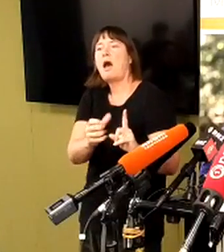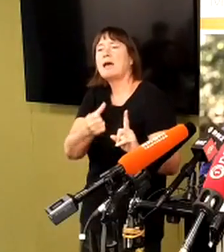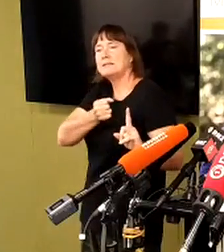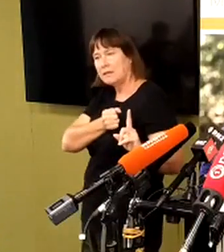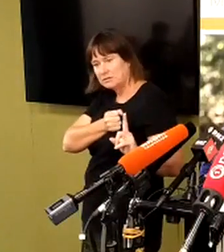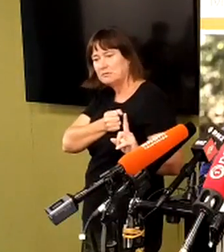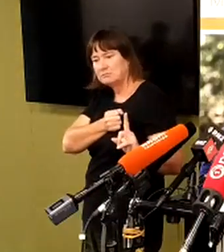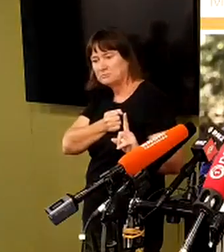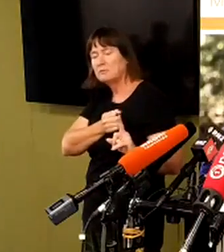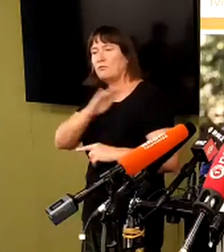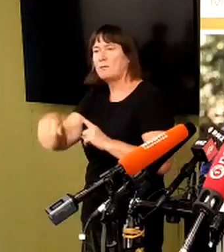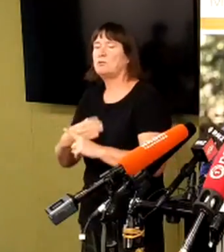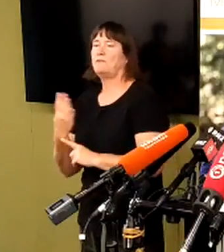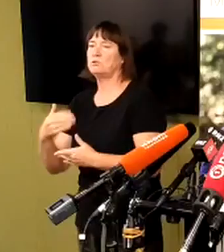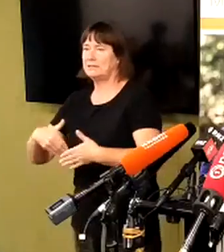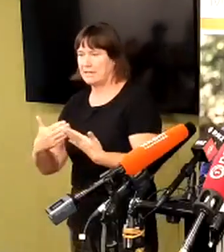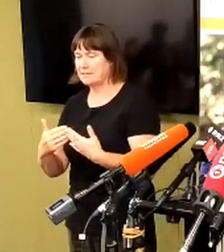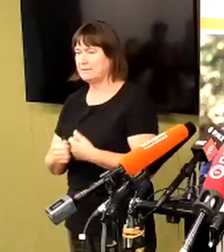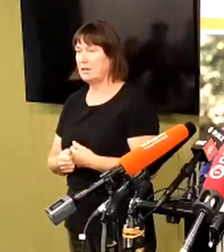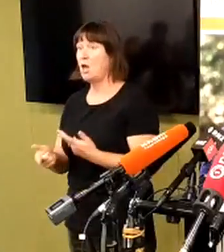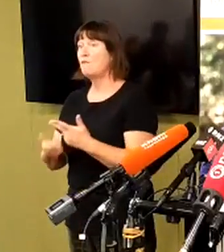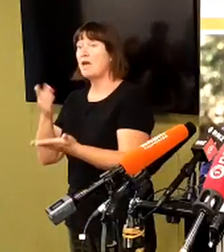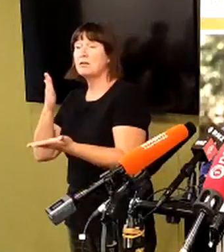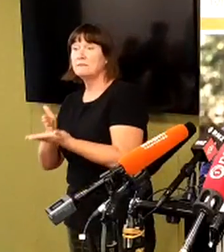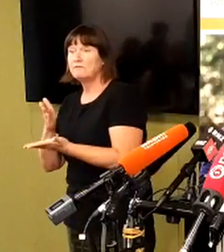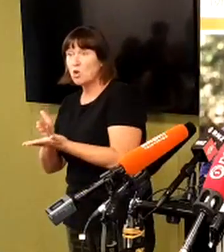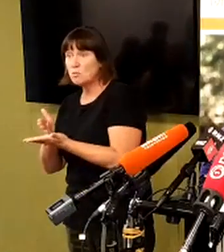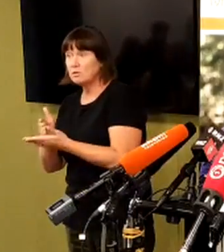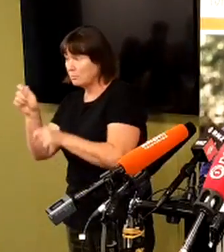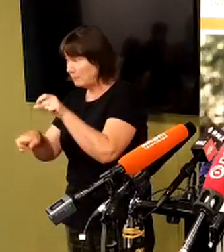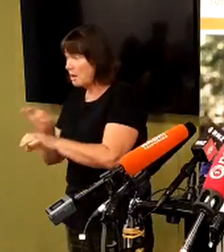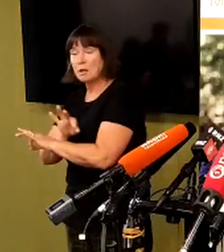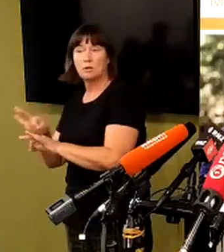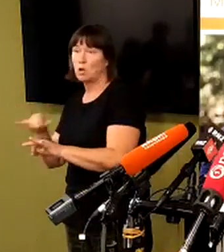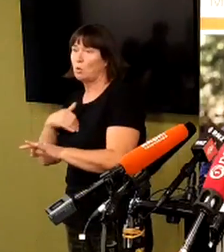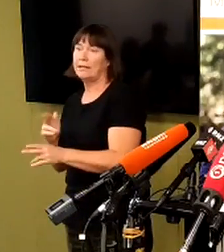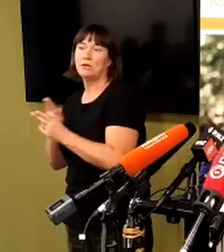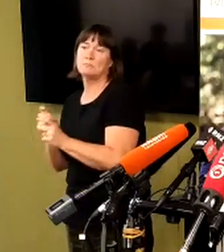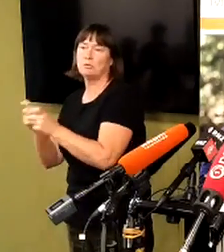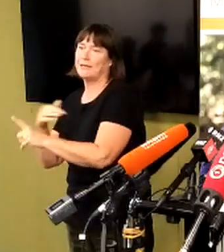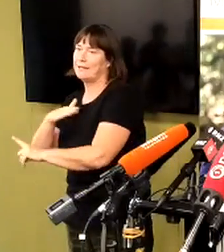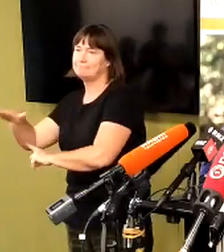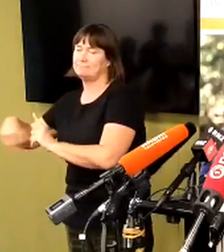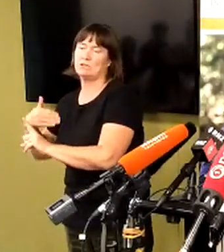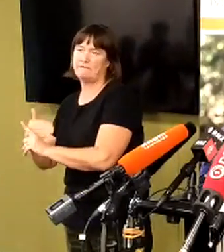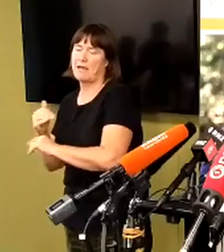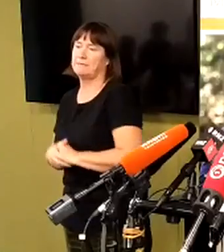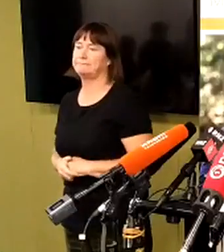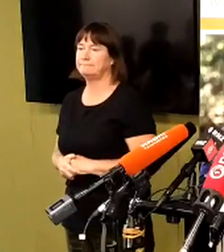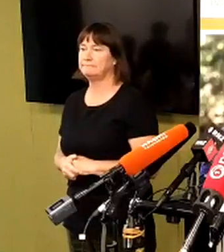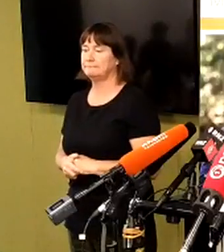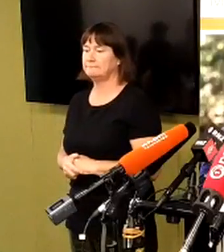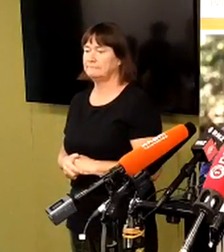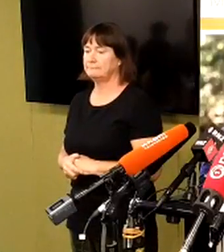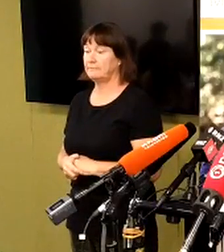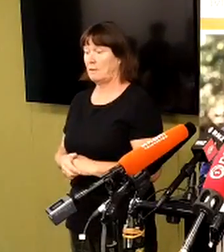14-day period. Of the other confirmed cases, none is requiring hospital care at this point. All the close